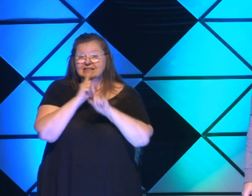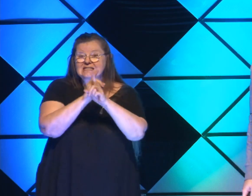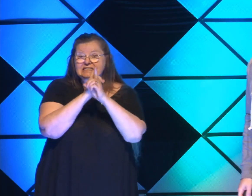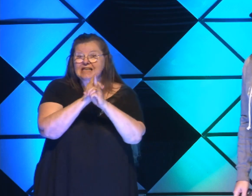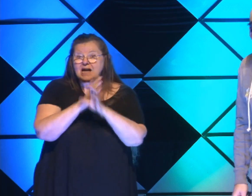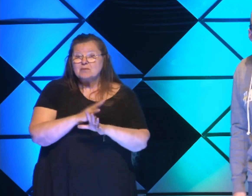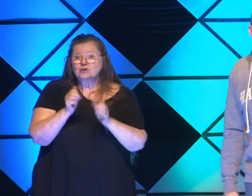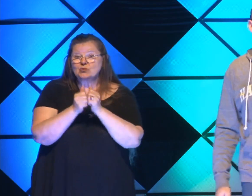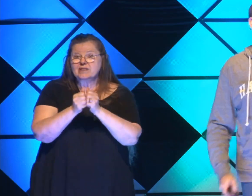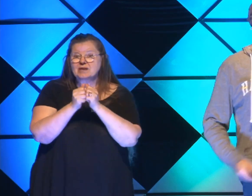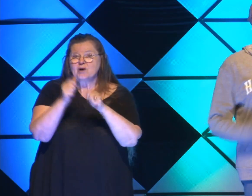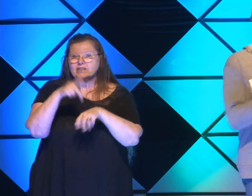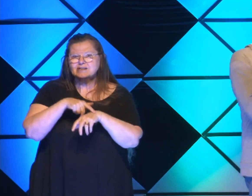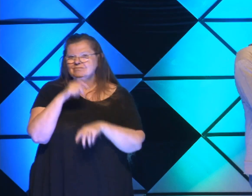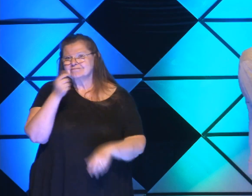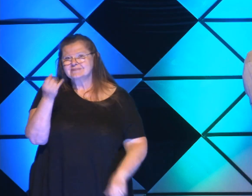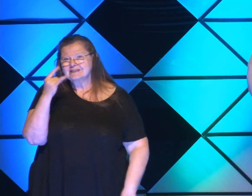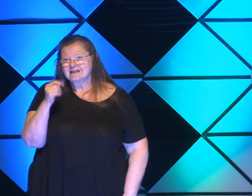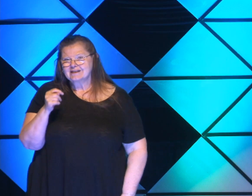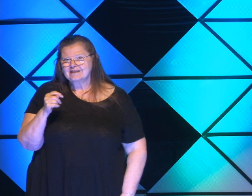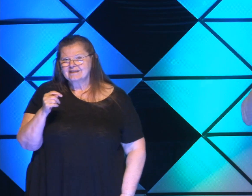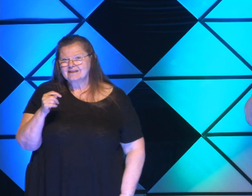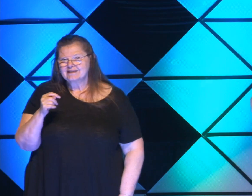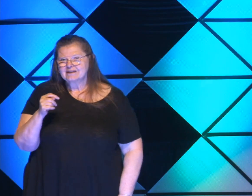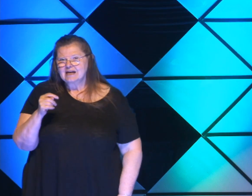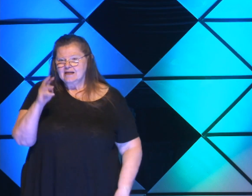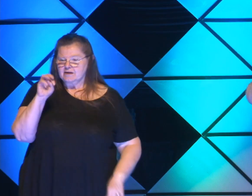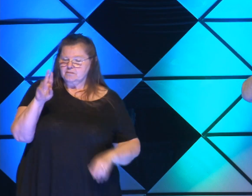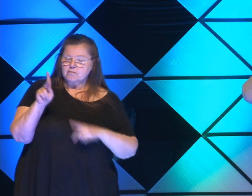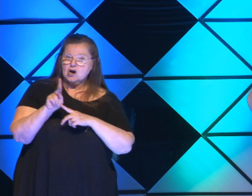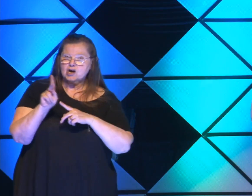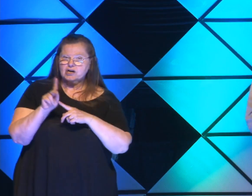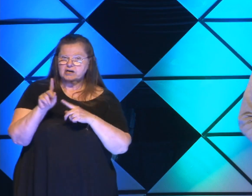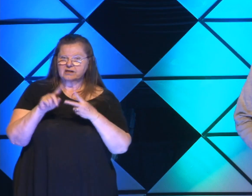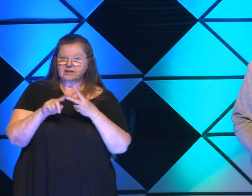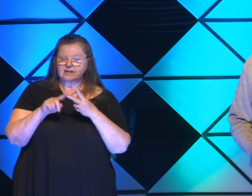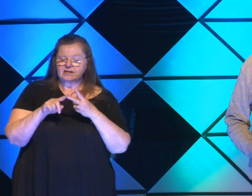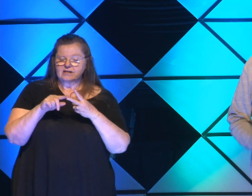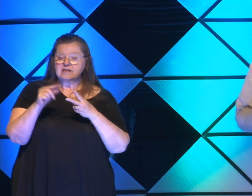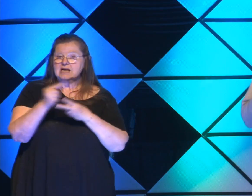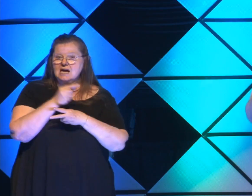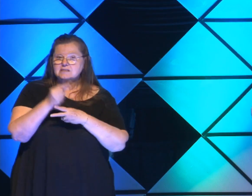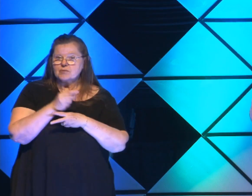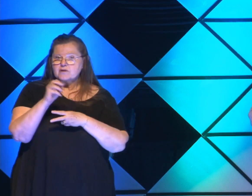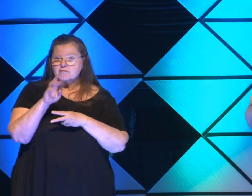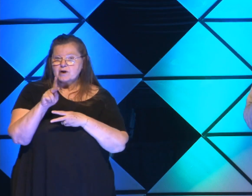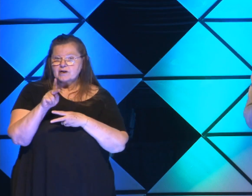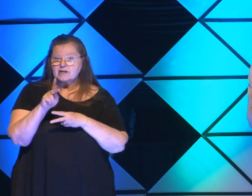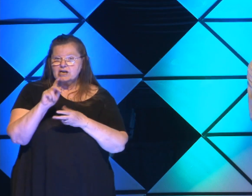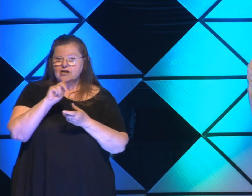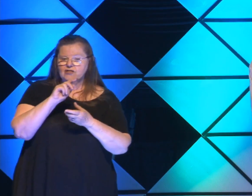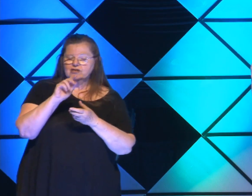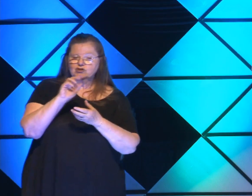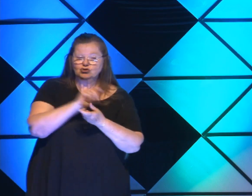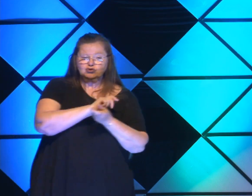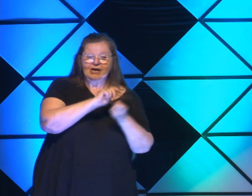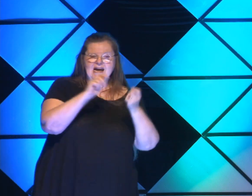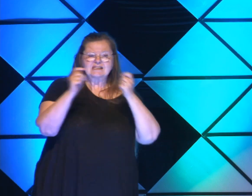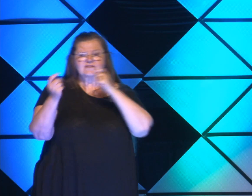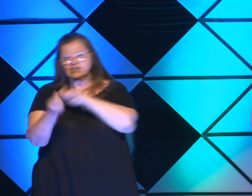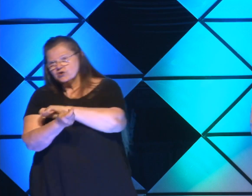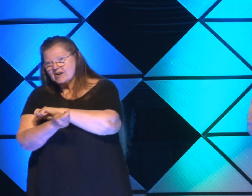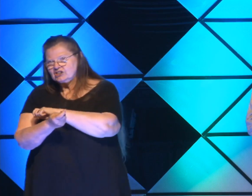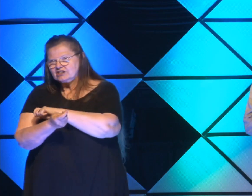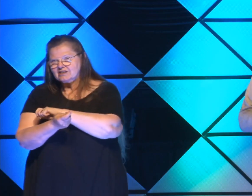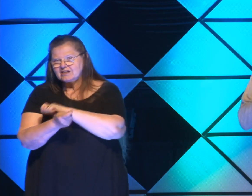time, they don't get it. And so for Mark, here's what we don't want to miss. Two things. In the Gospel of Mark, the transfiguration, this beautiful story